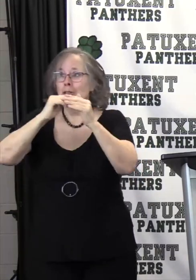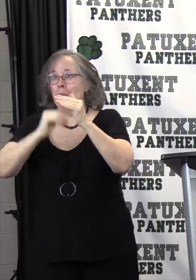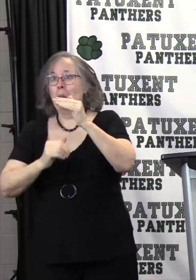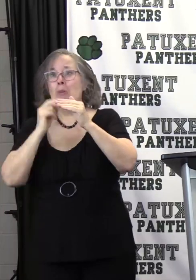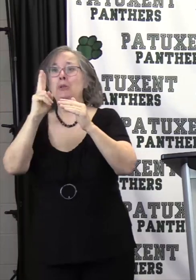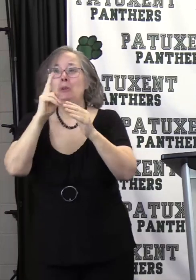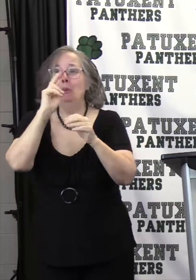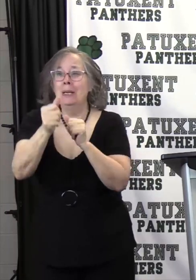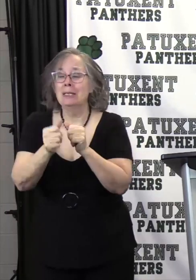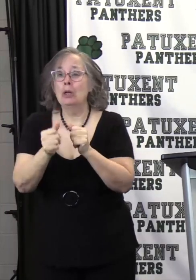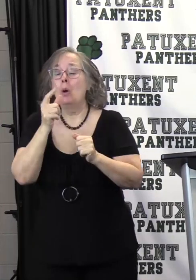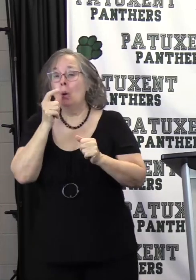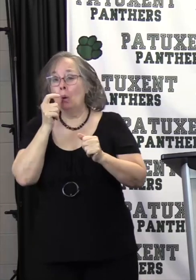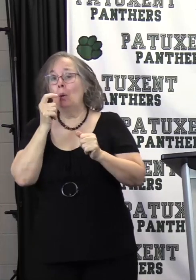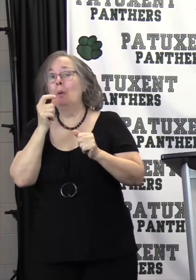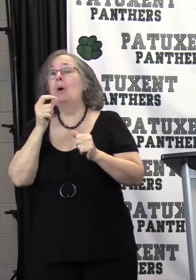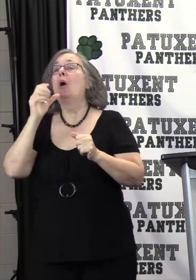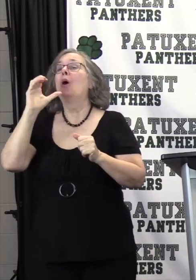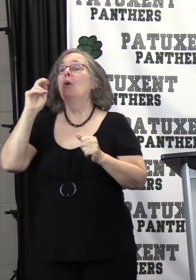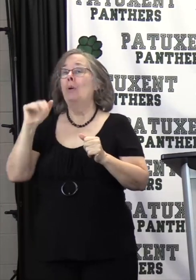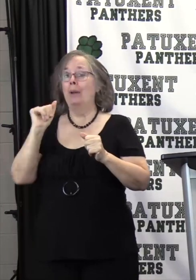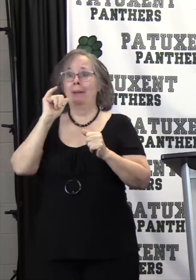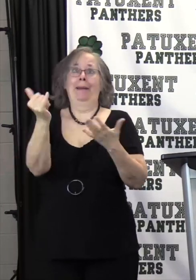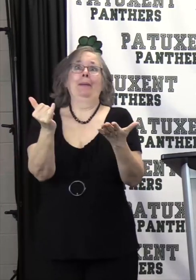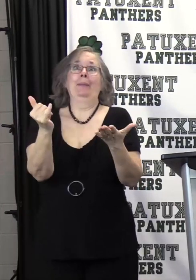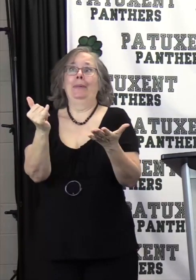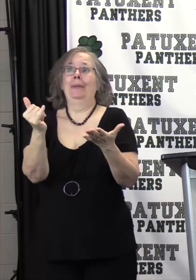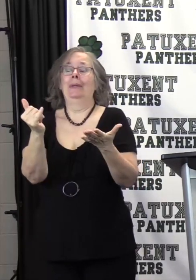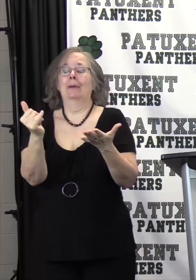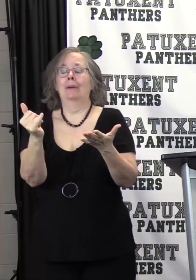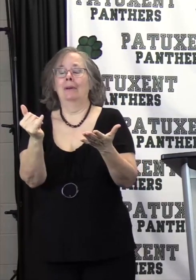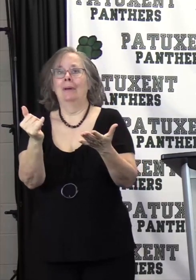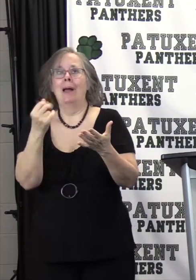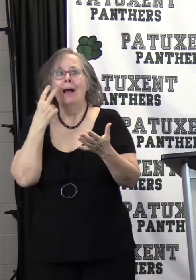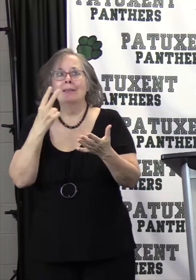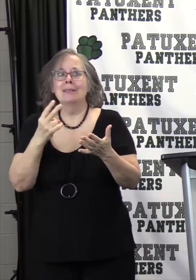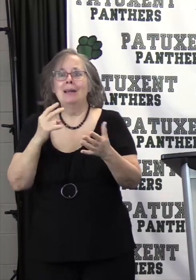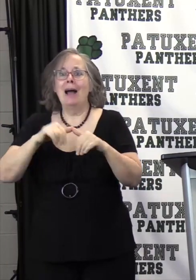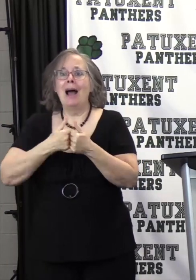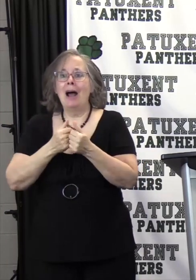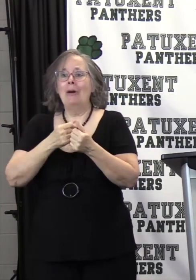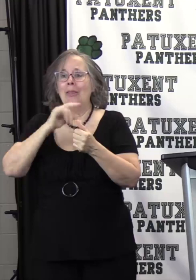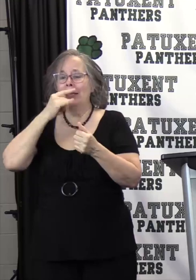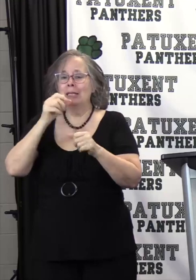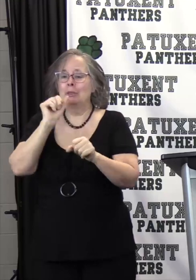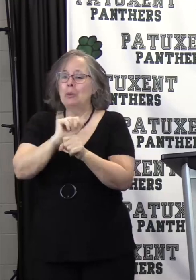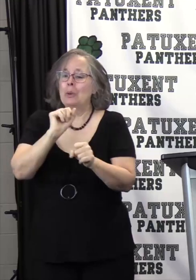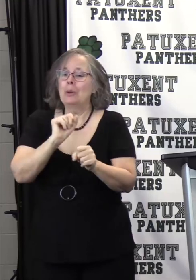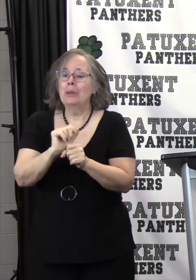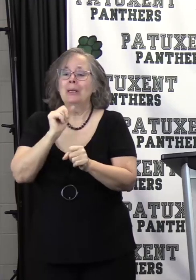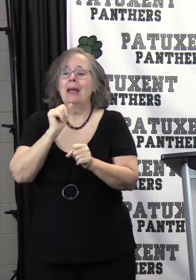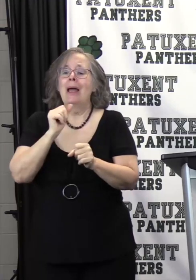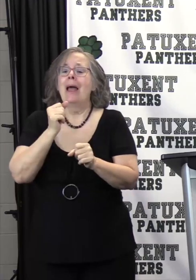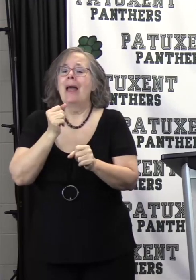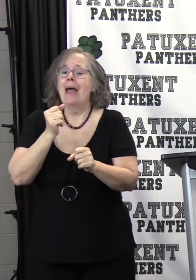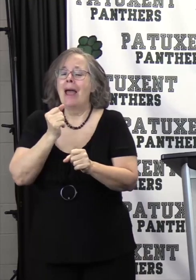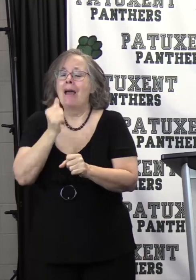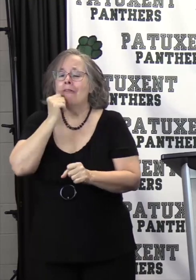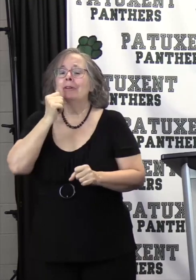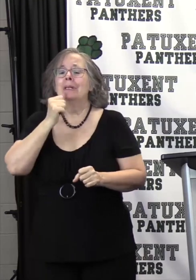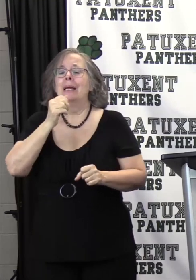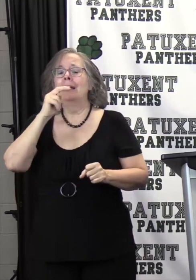than 2 minutes by the head of our class, Corey Yeatman. I saw how these kids worked every day in Nyland's